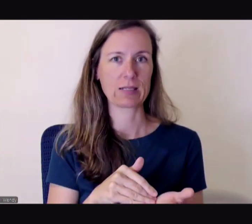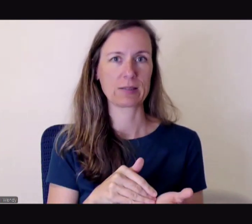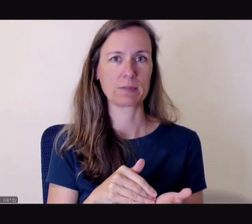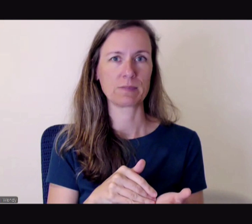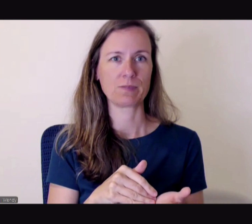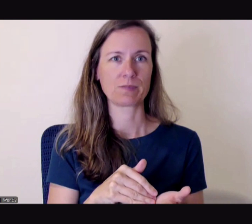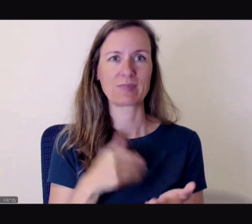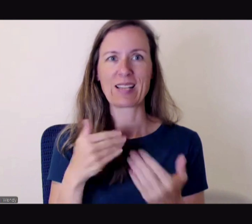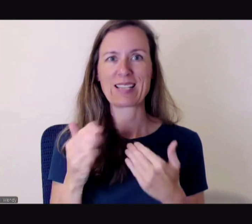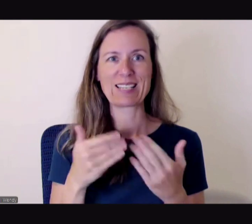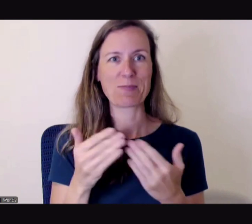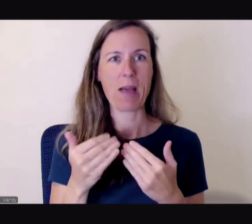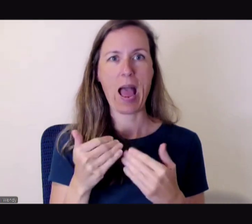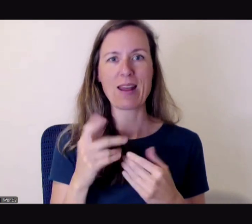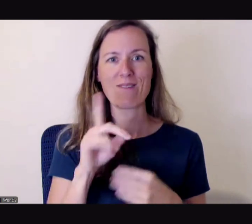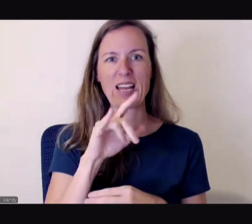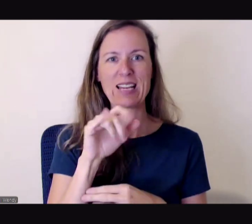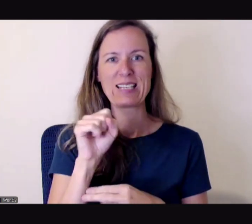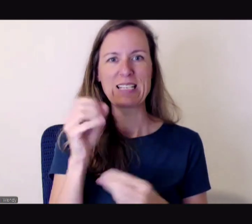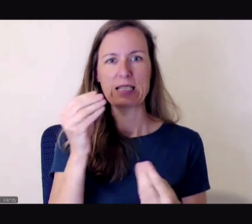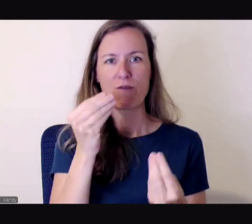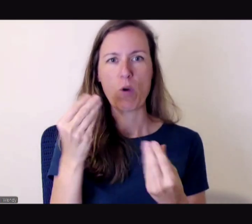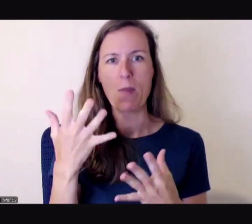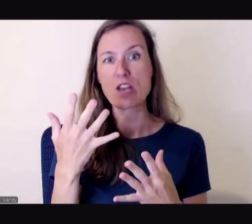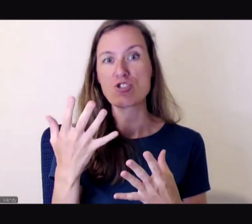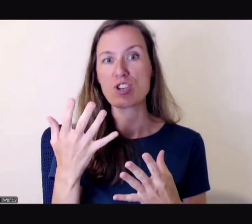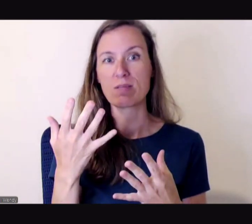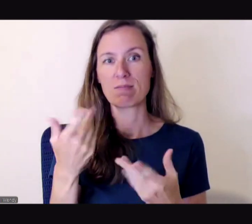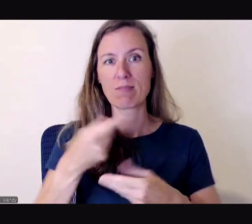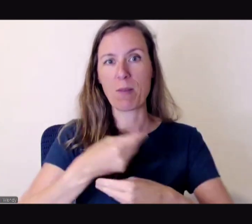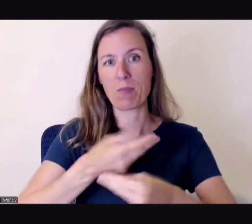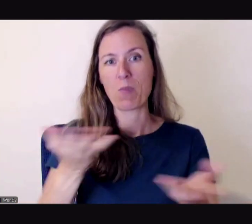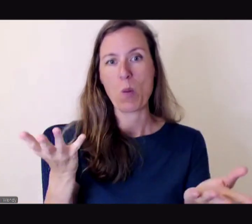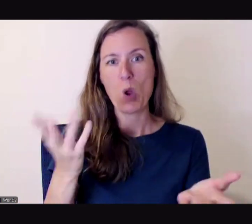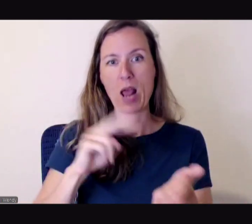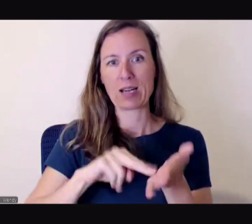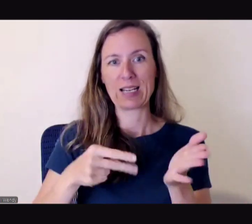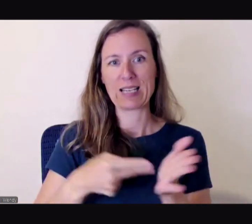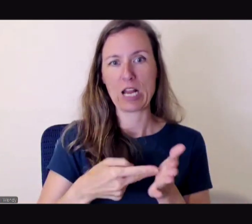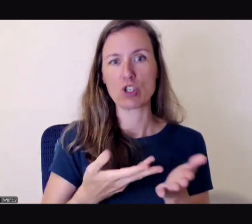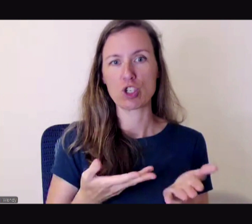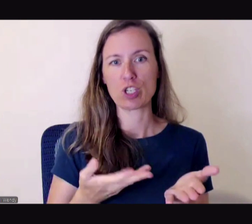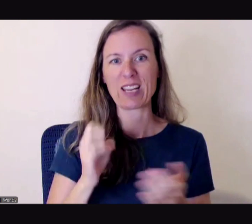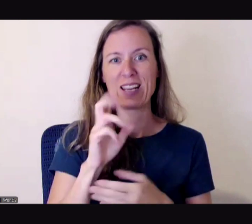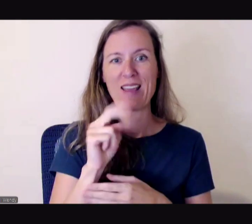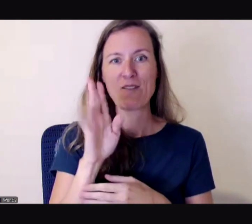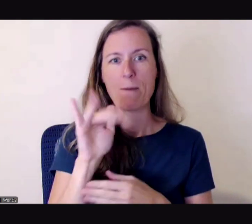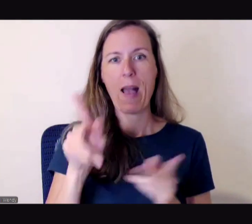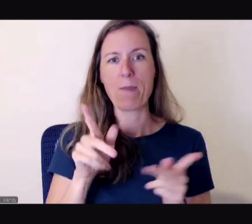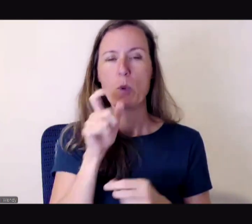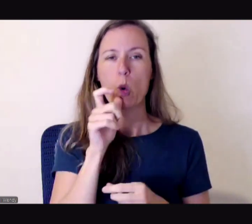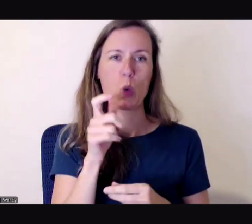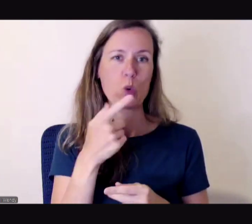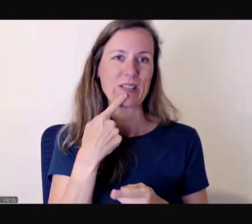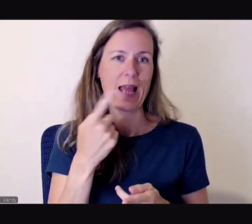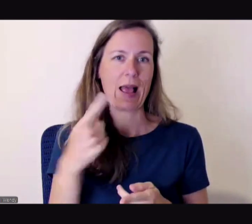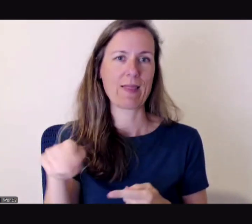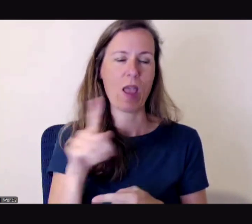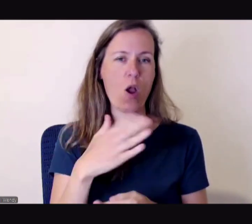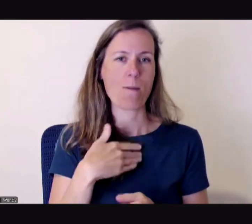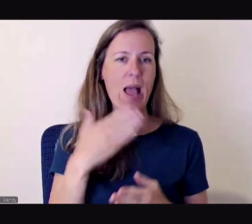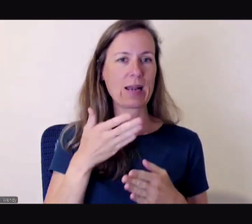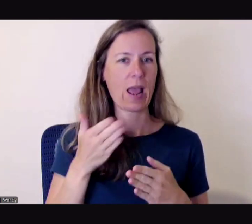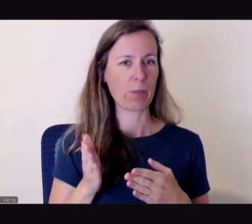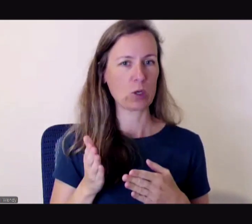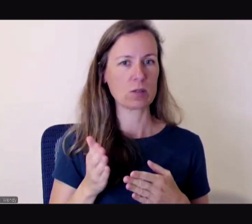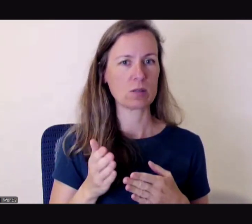despite all of the disinformation being put out there intentionally by people who call themselves my neighbors. And I do it for my family because